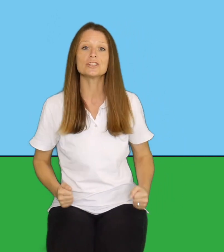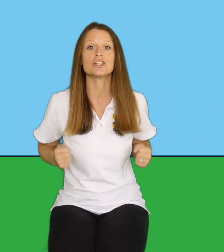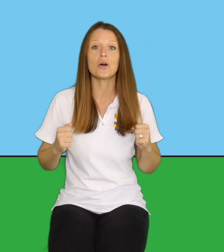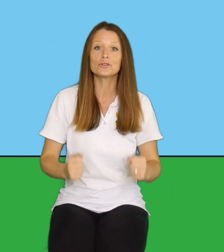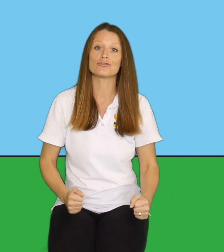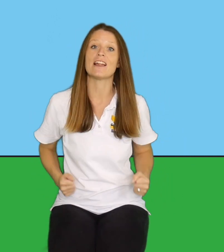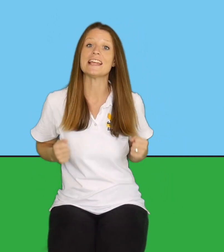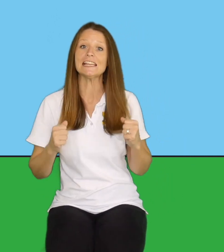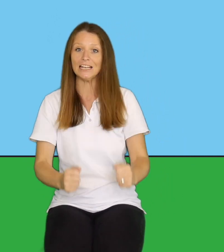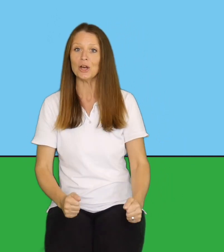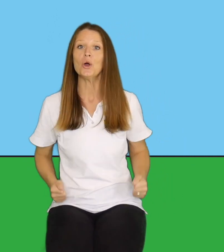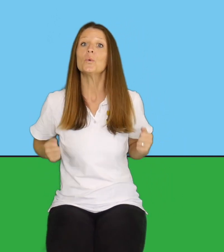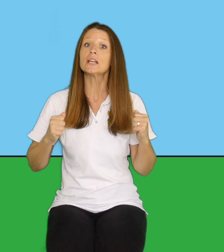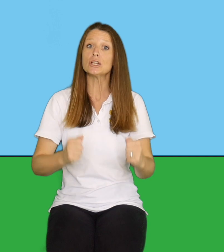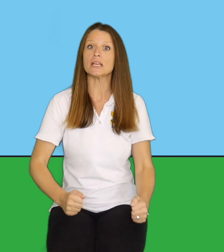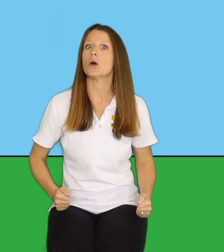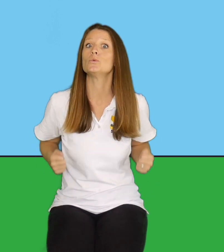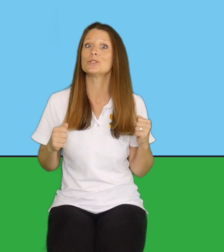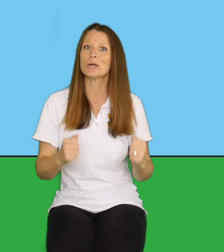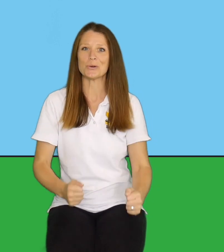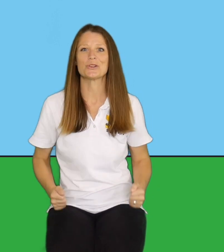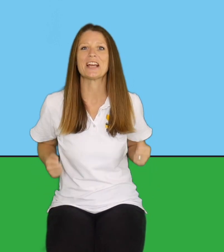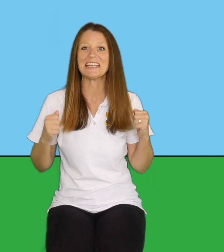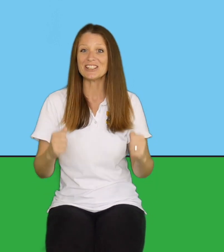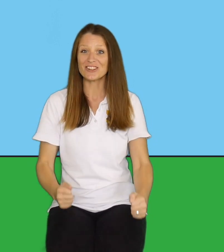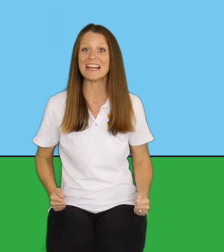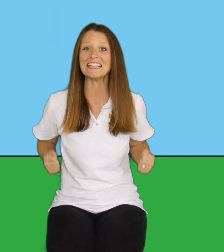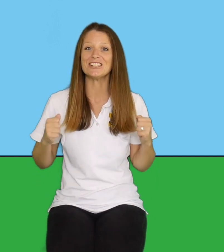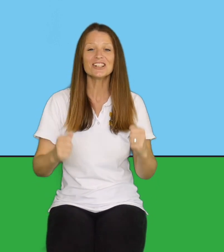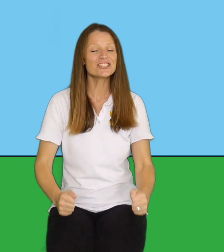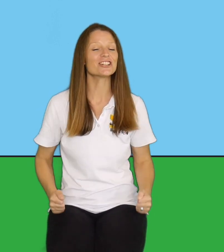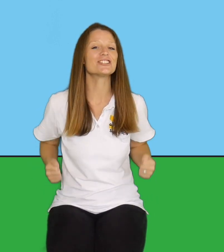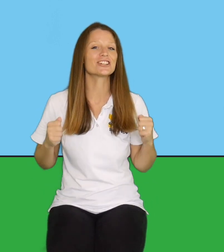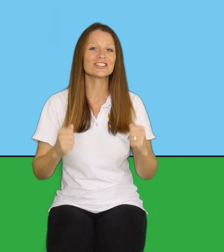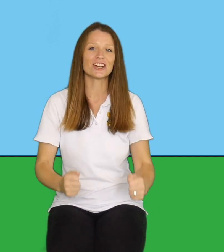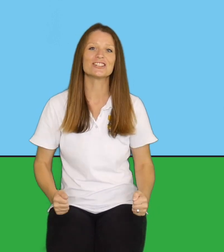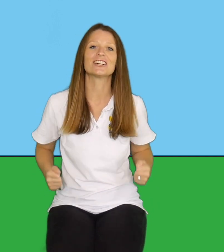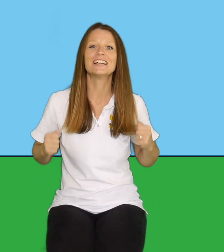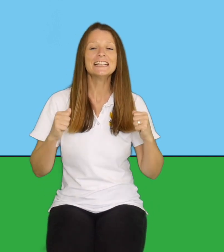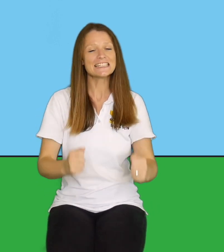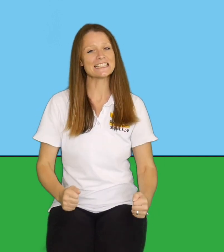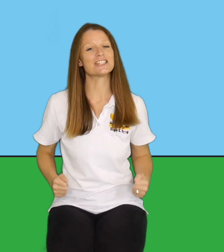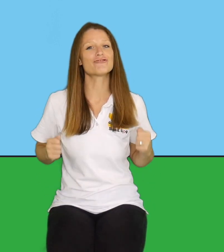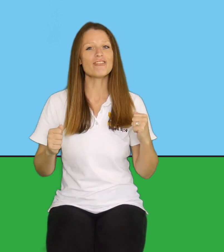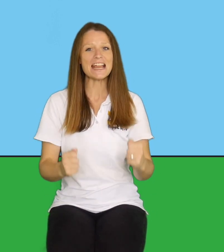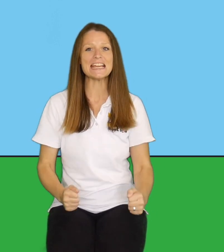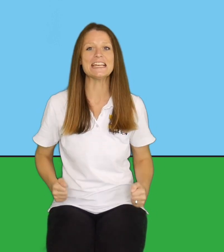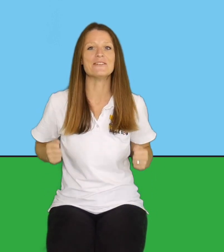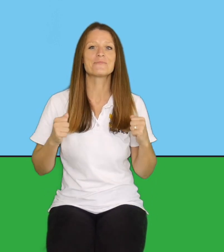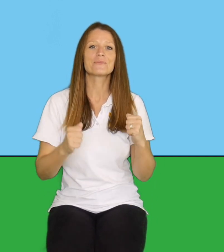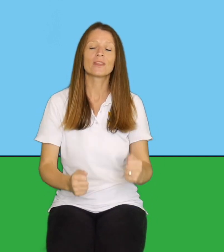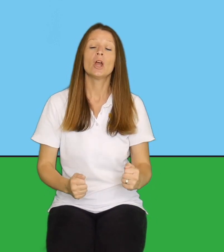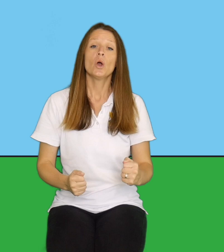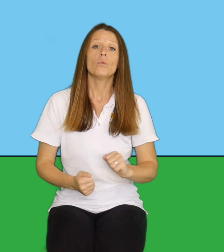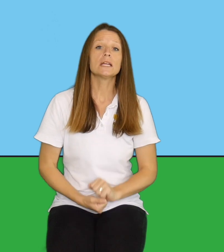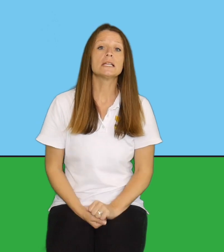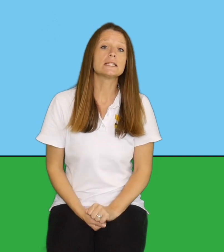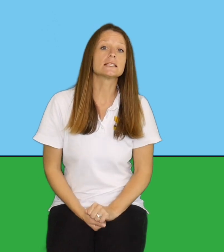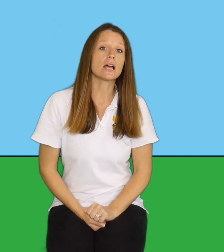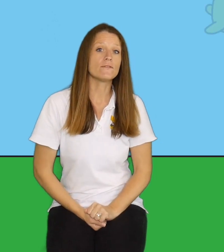style train. We're going to do the old style train. Train, chug, chug, chug, chug, chug. This is train. We're going to need the sign for